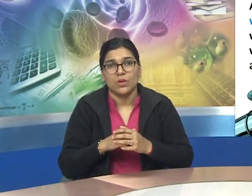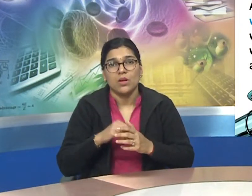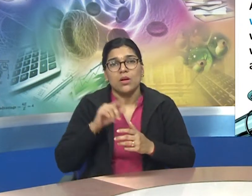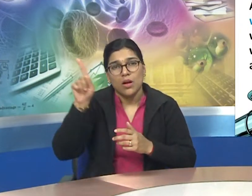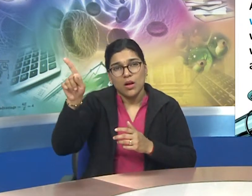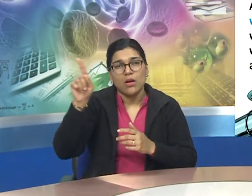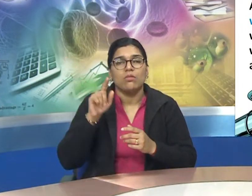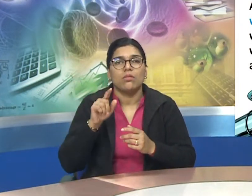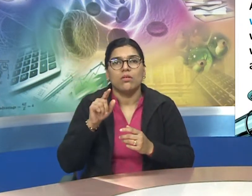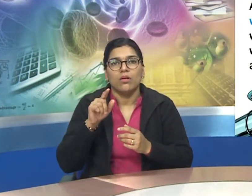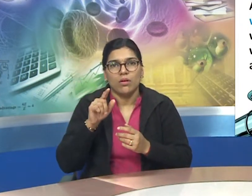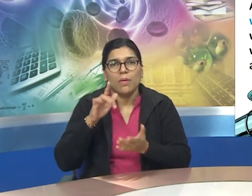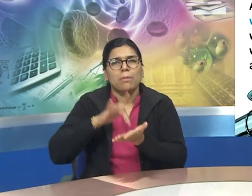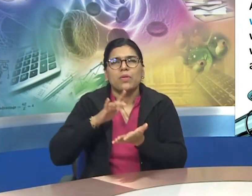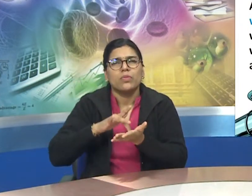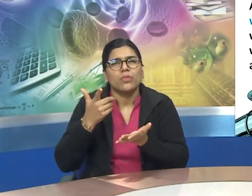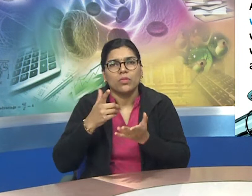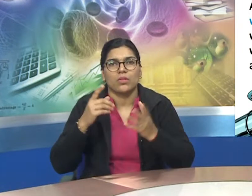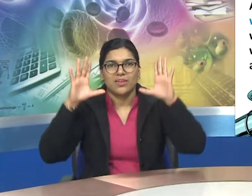And even nowadays,